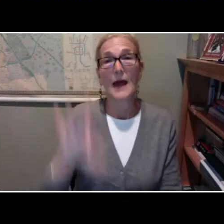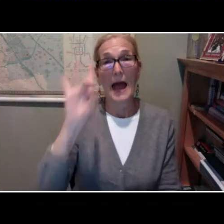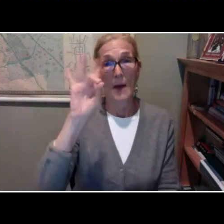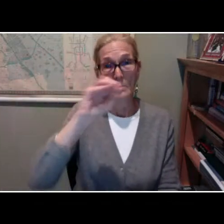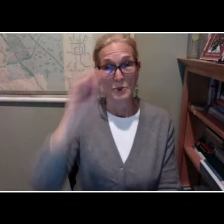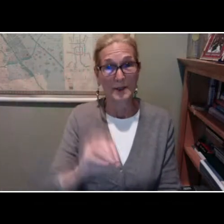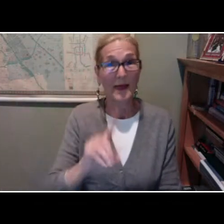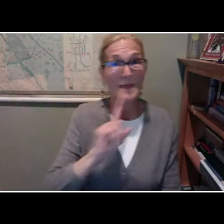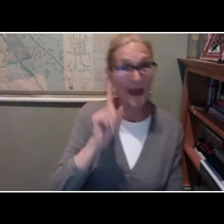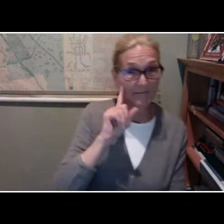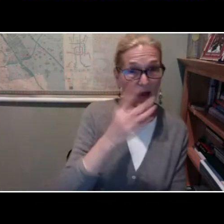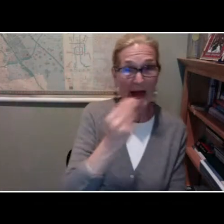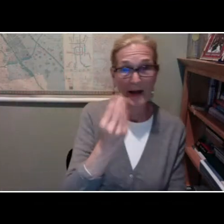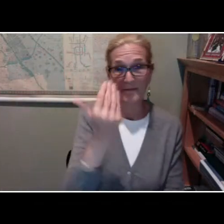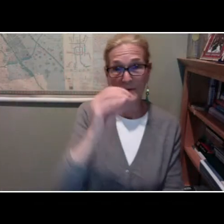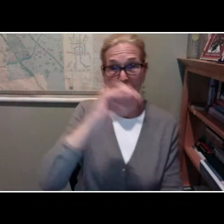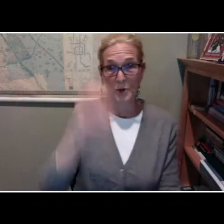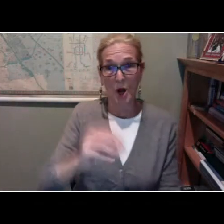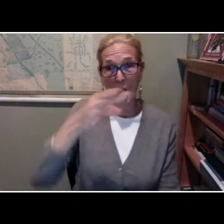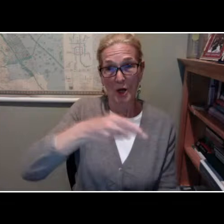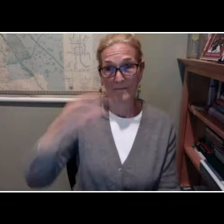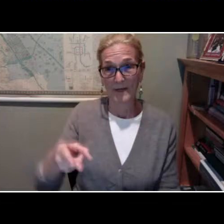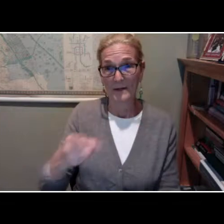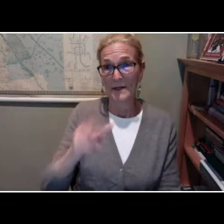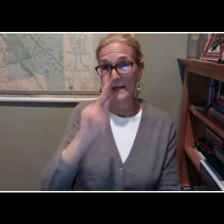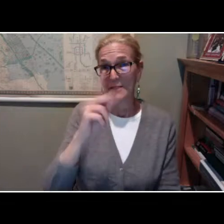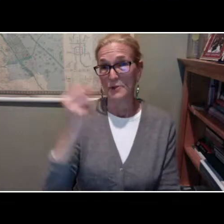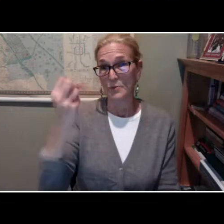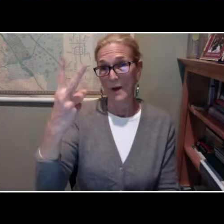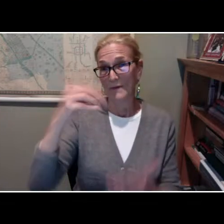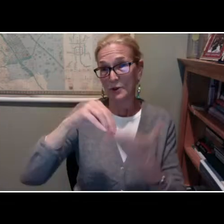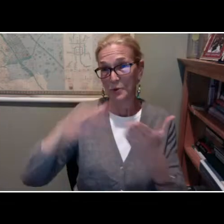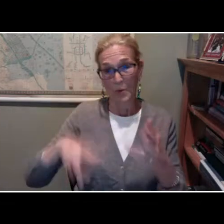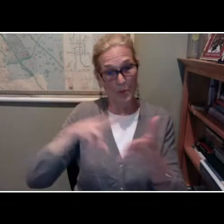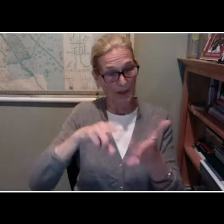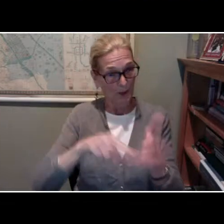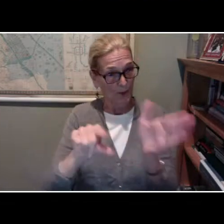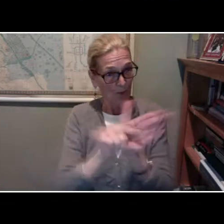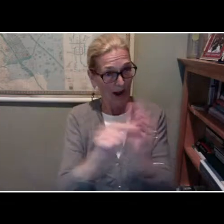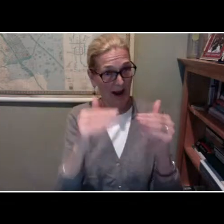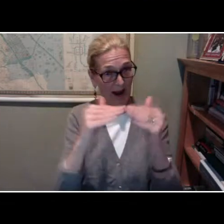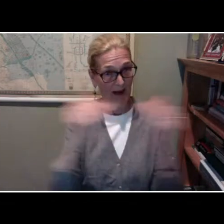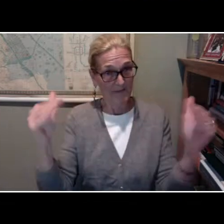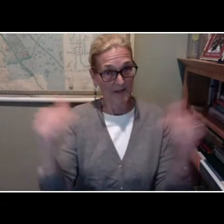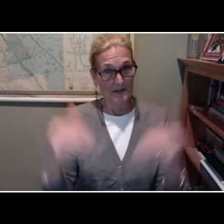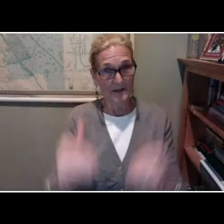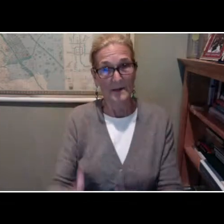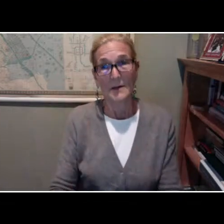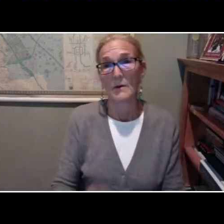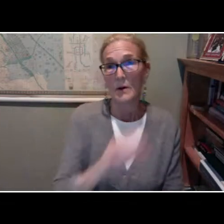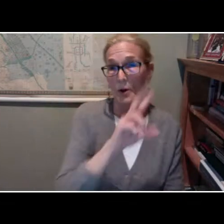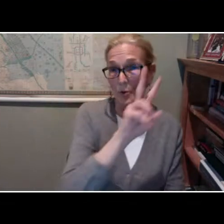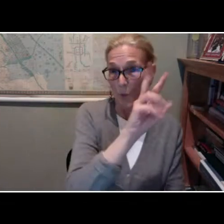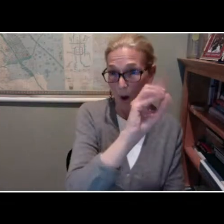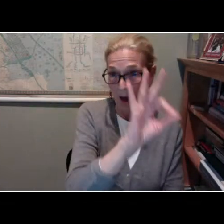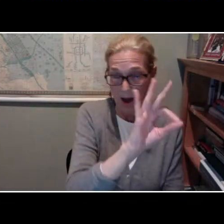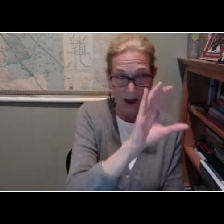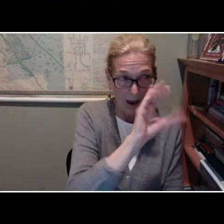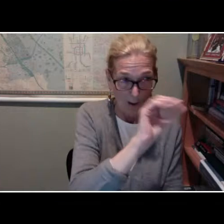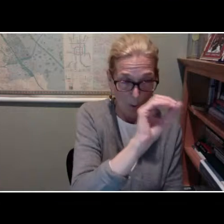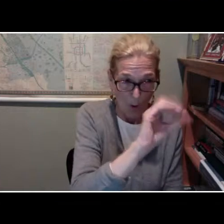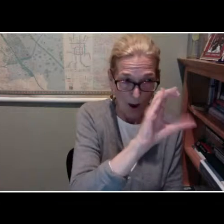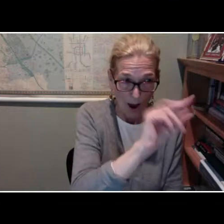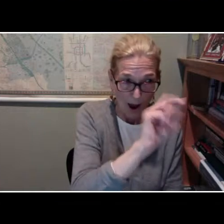Wow. That's a CDE.gov statistic. 8% deaf and 15% of hard of hearing K through 12